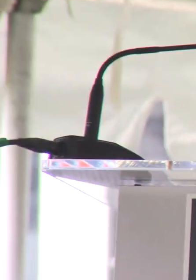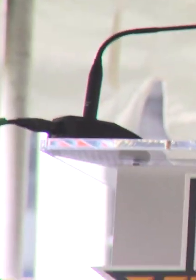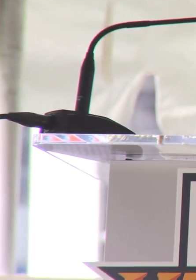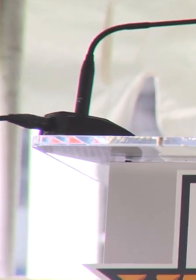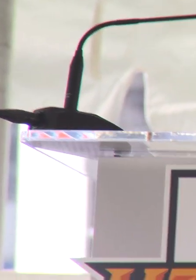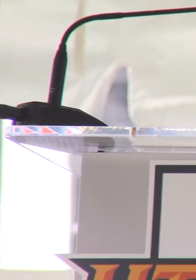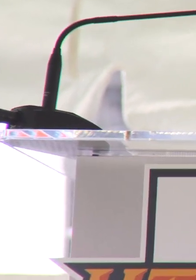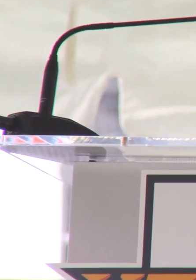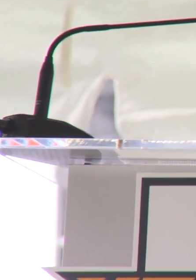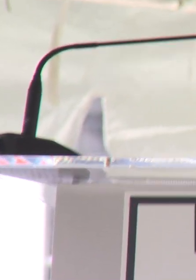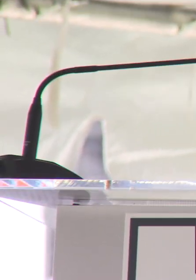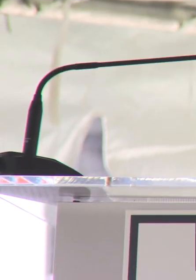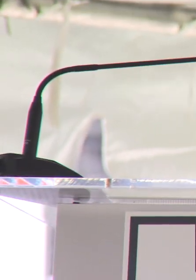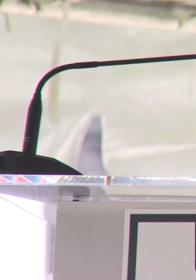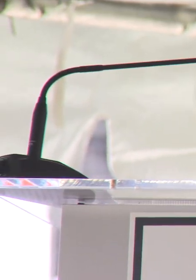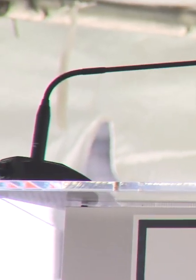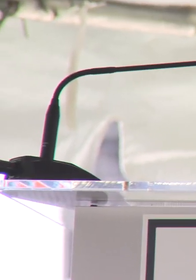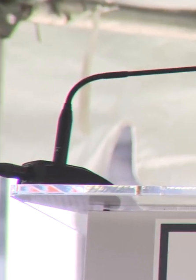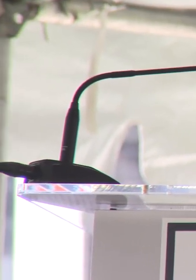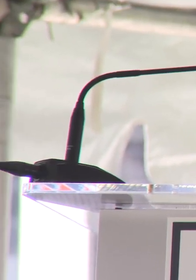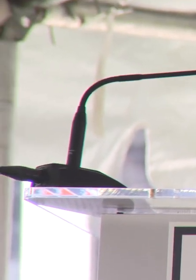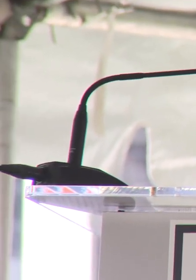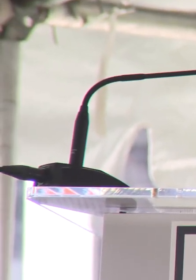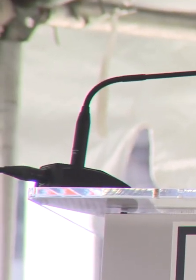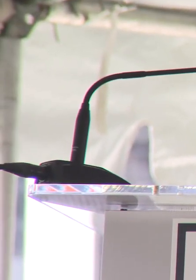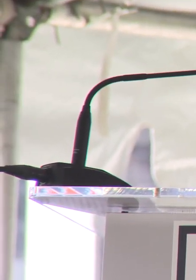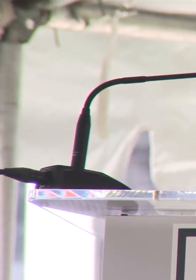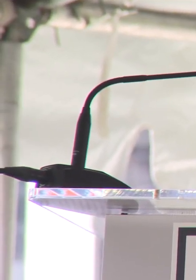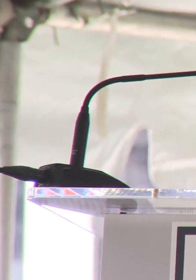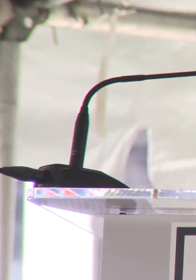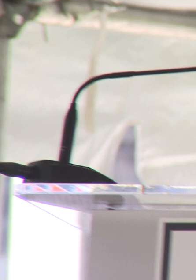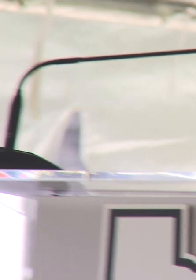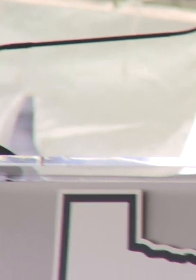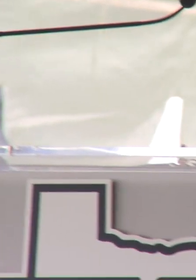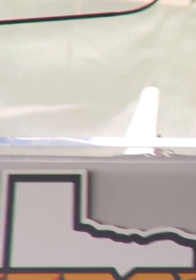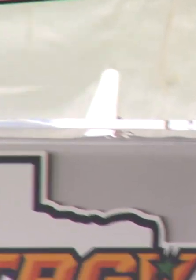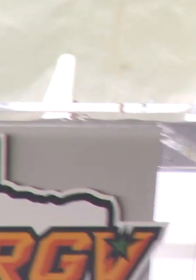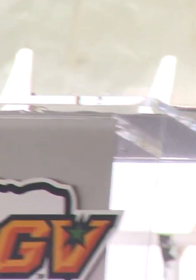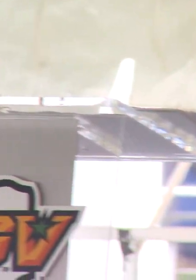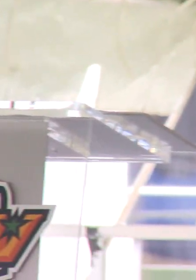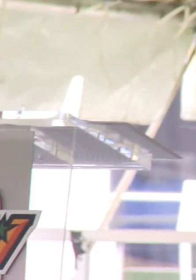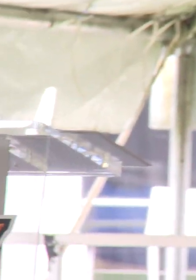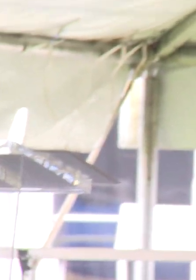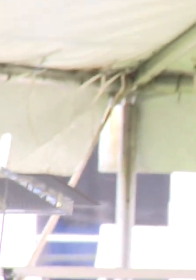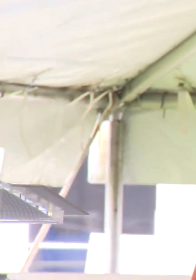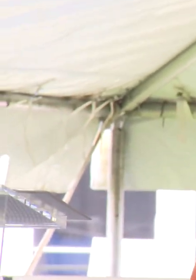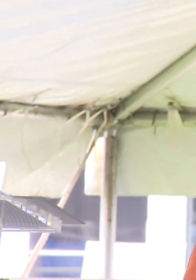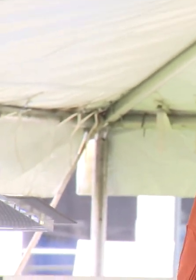Good